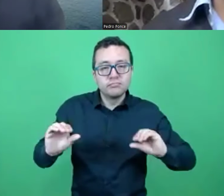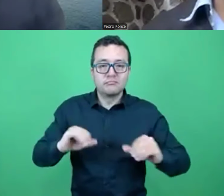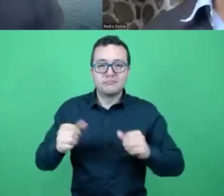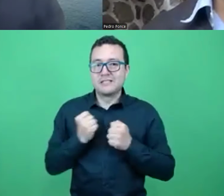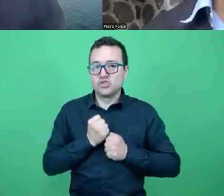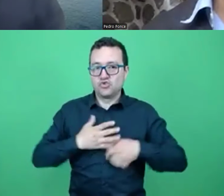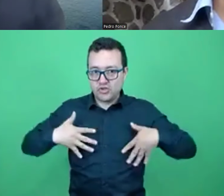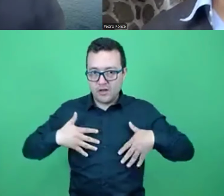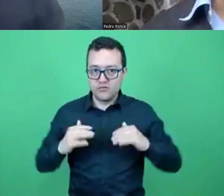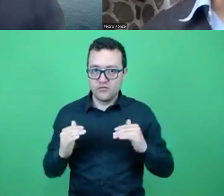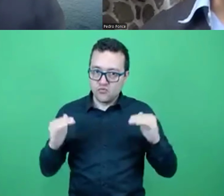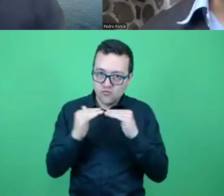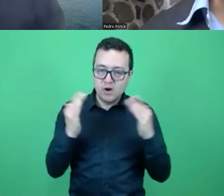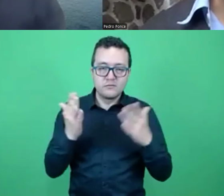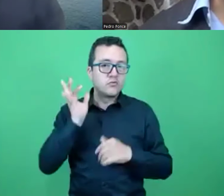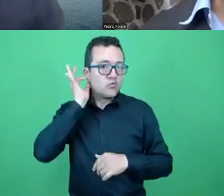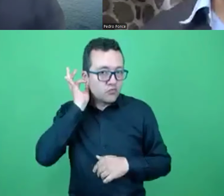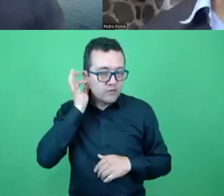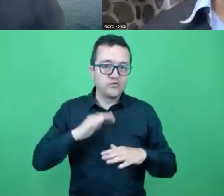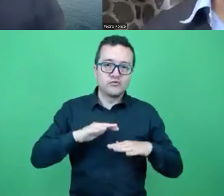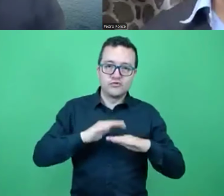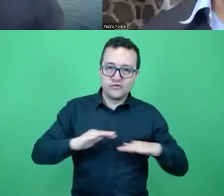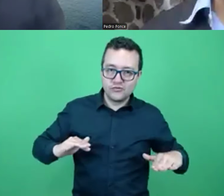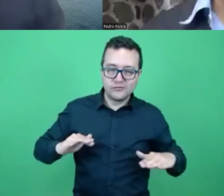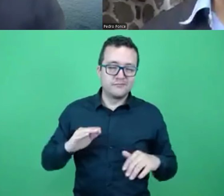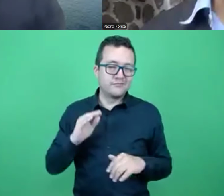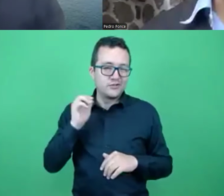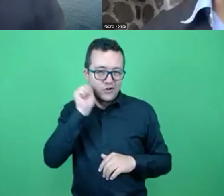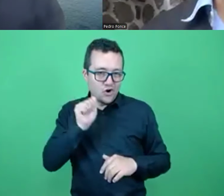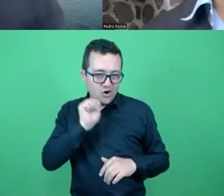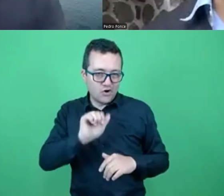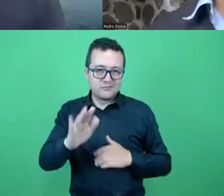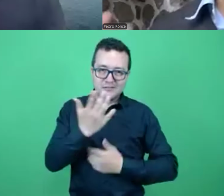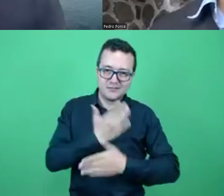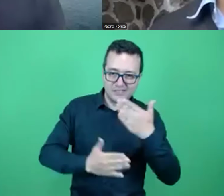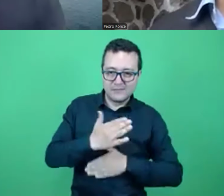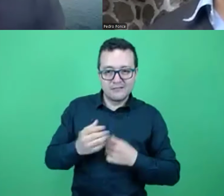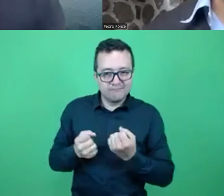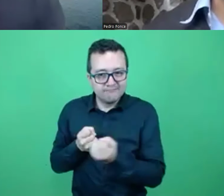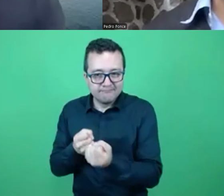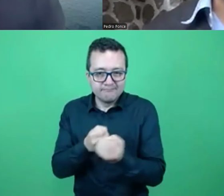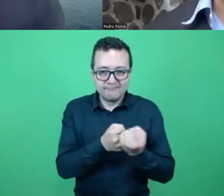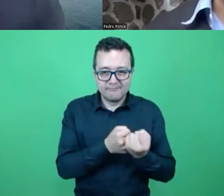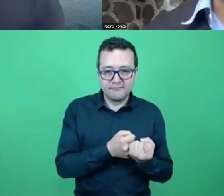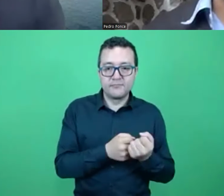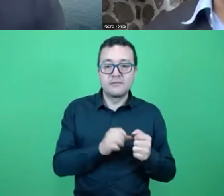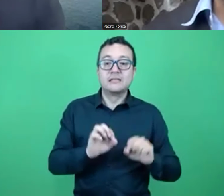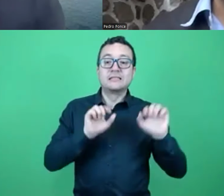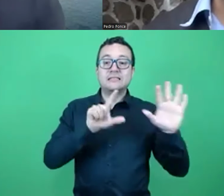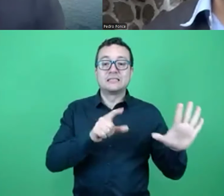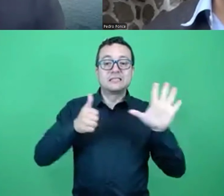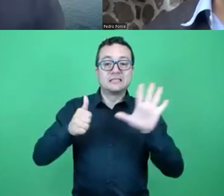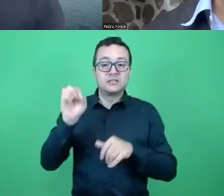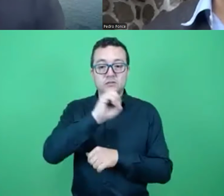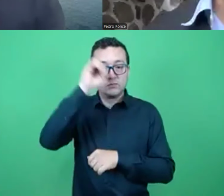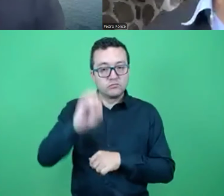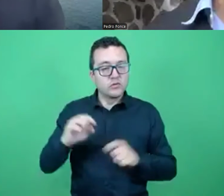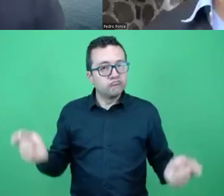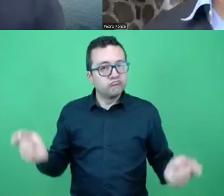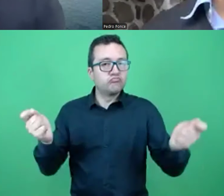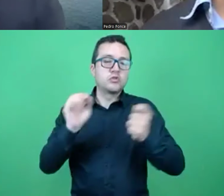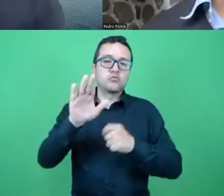girls with disabilities. 76% of grantees focused on promoting the rights and the participation and leadership of young people with